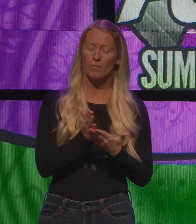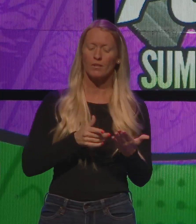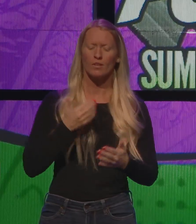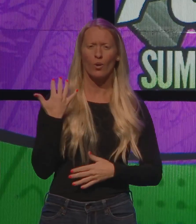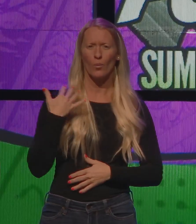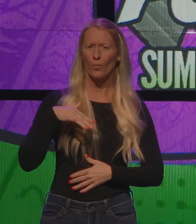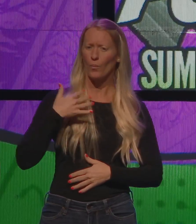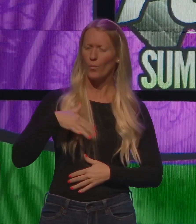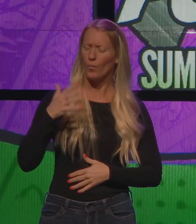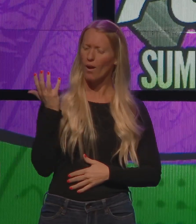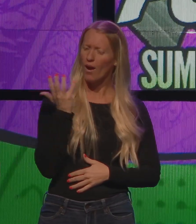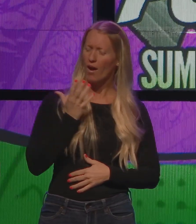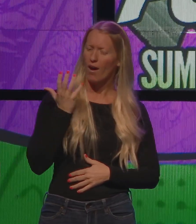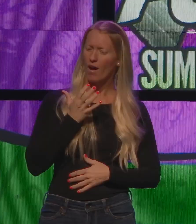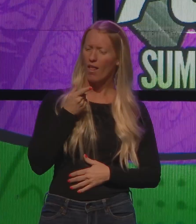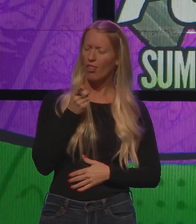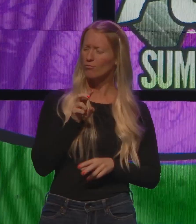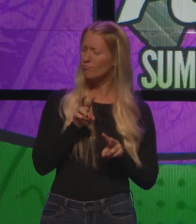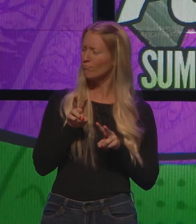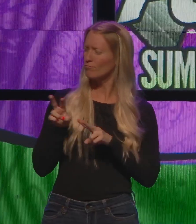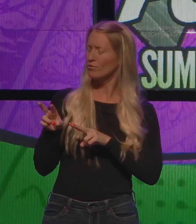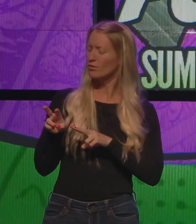So just look at the person next to you. Take them in.